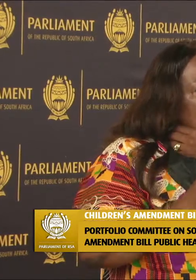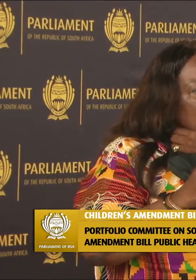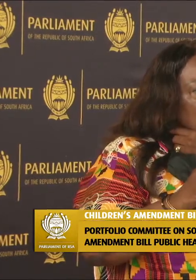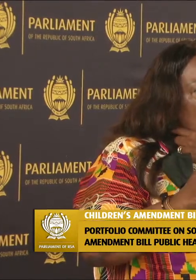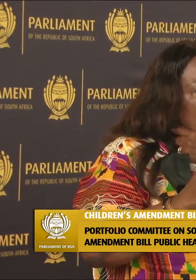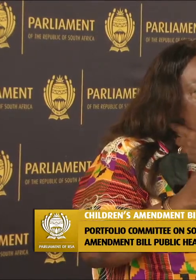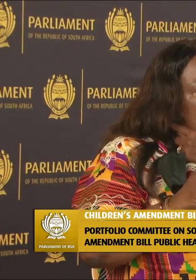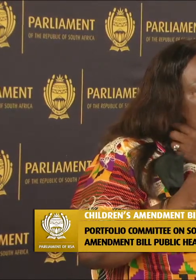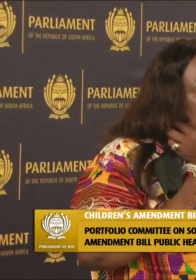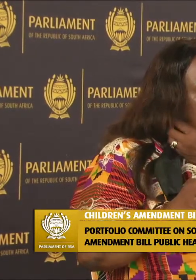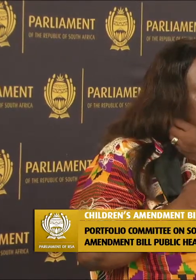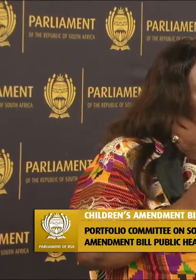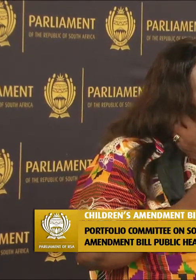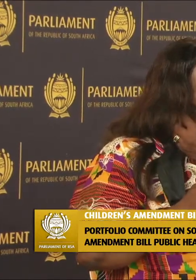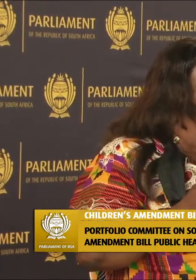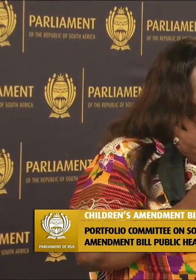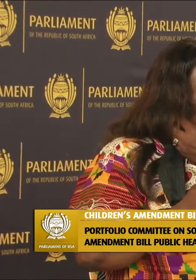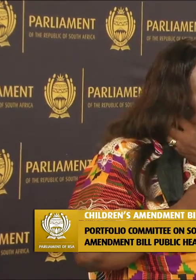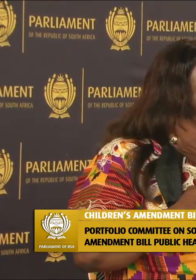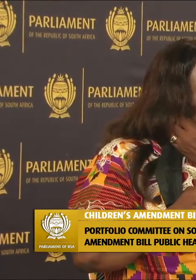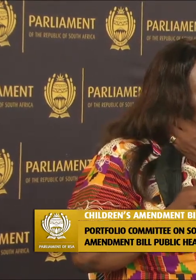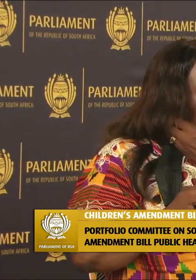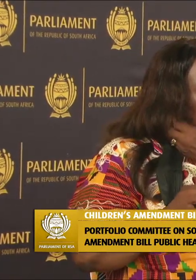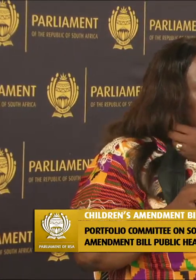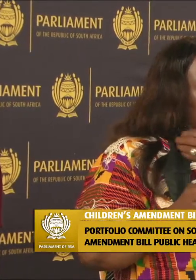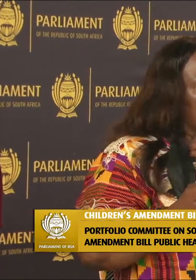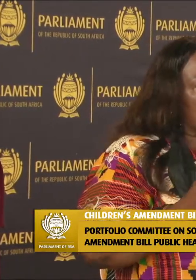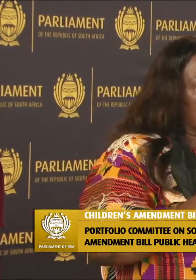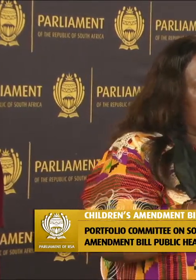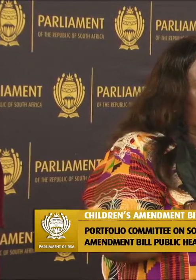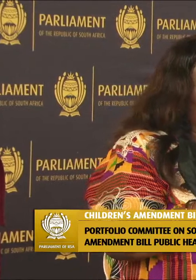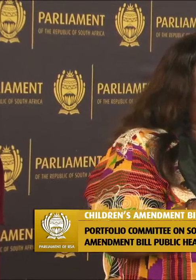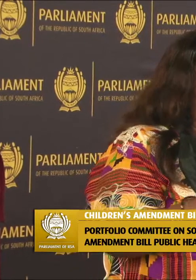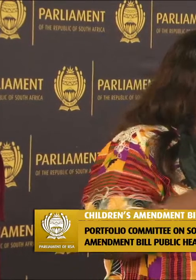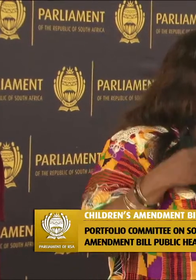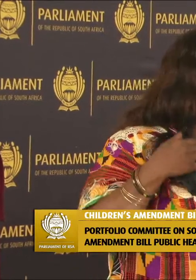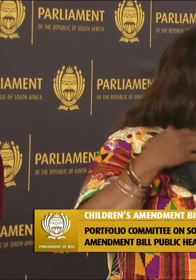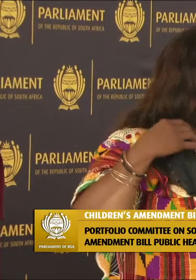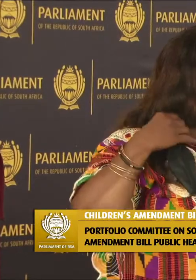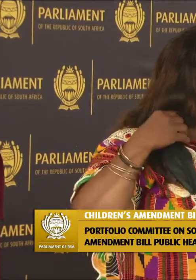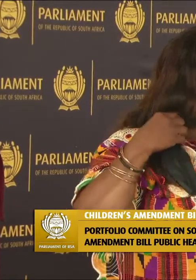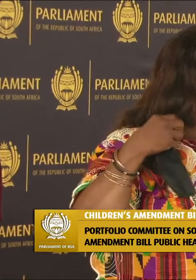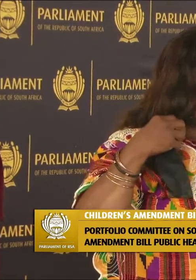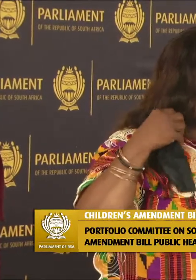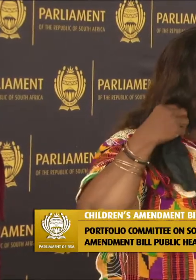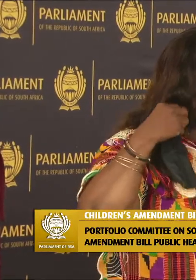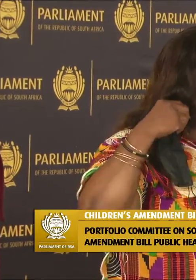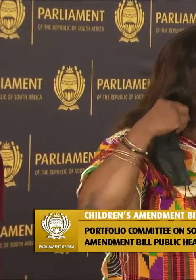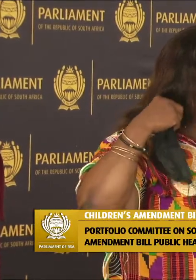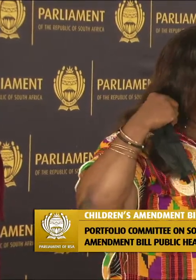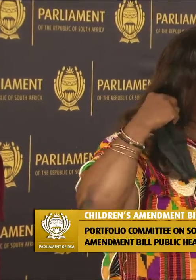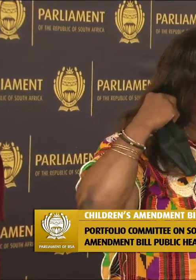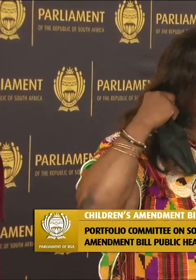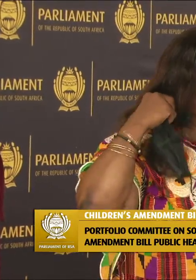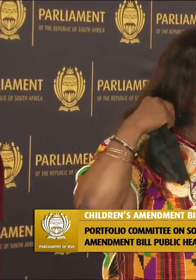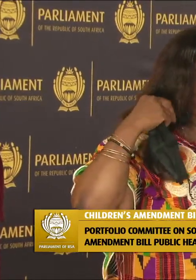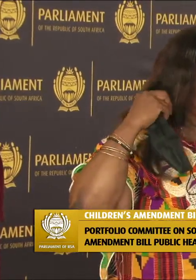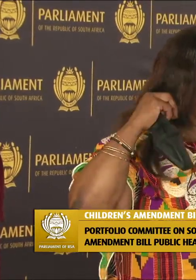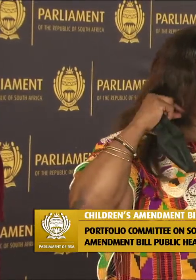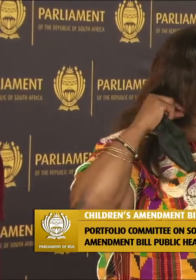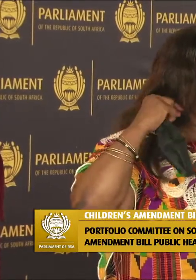Siyabulela ngabantu abathe baphumelela kulomhlangano, mara siyabona ukuthi abantu bayaza